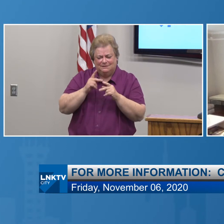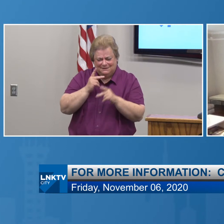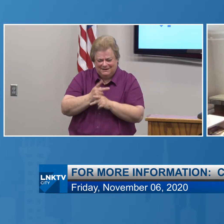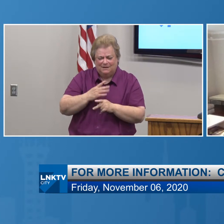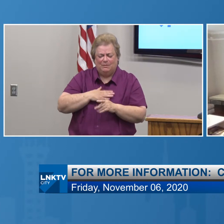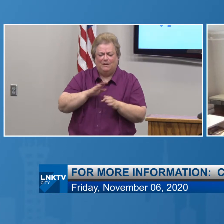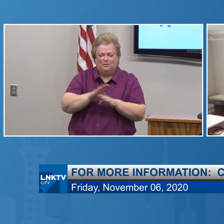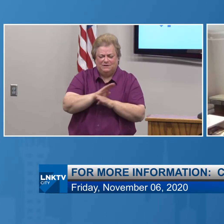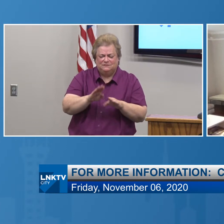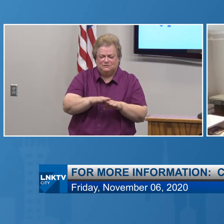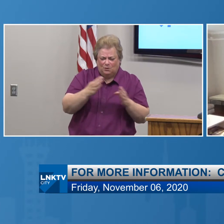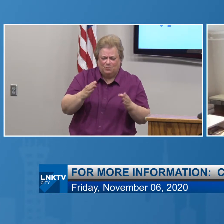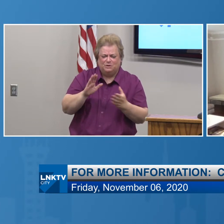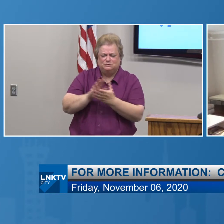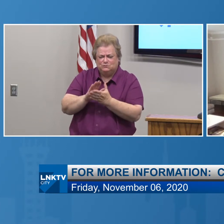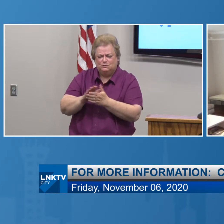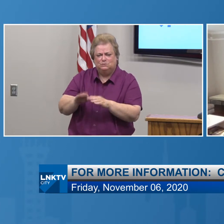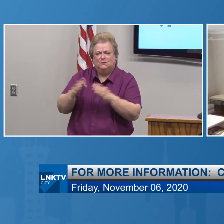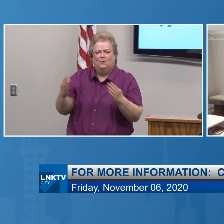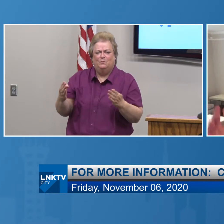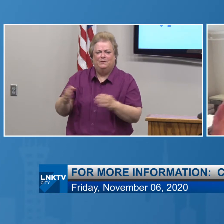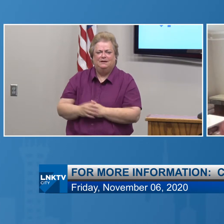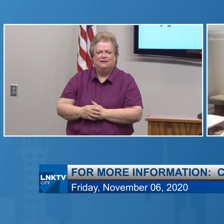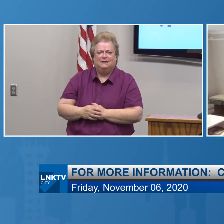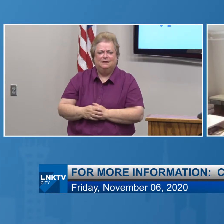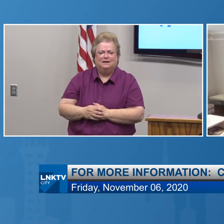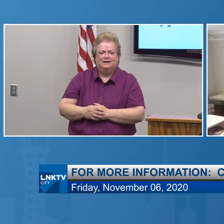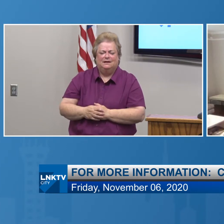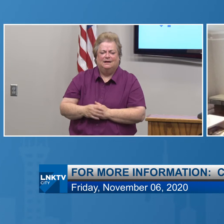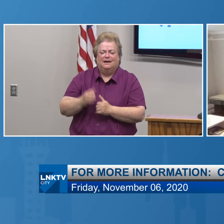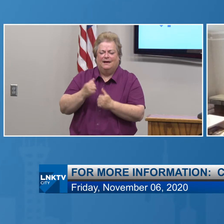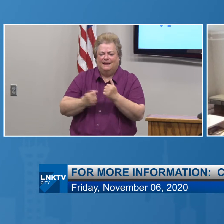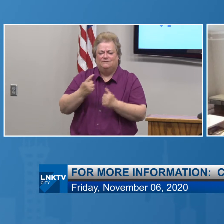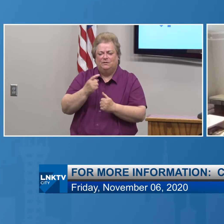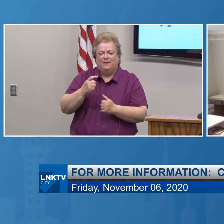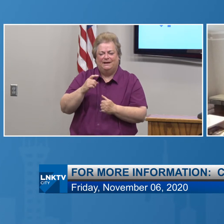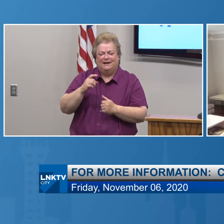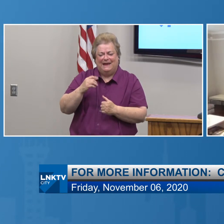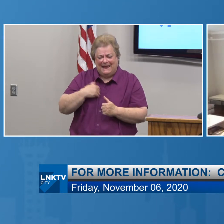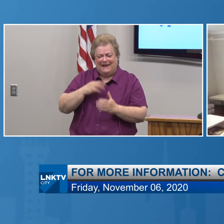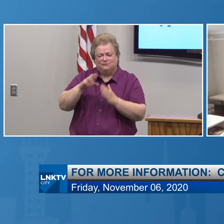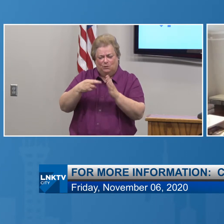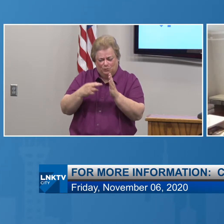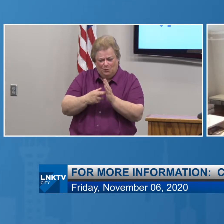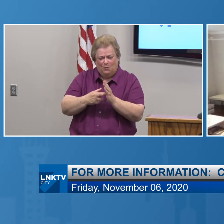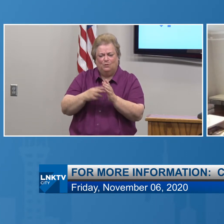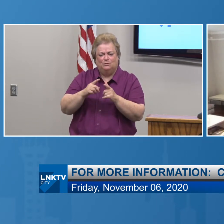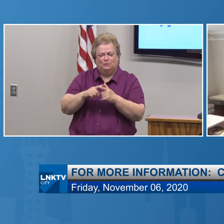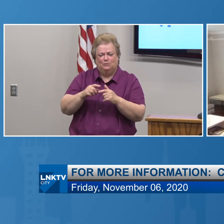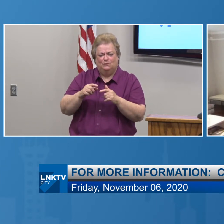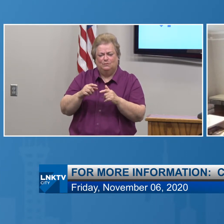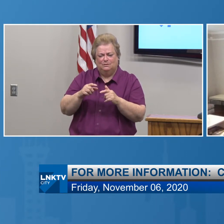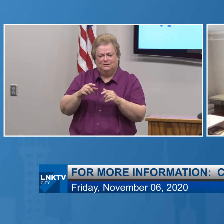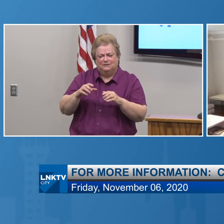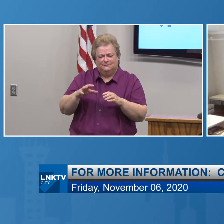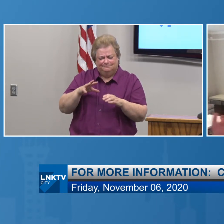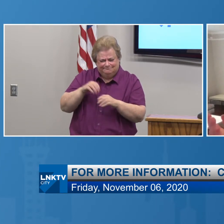our schools open, and everyone has a role to play in making that possible.